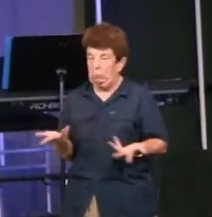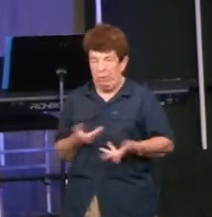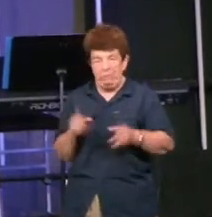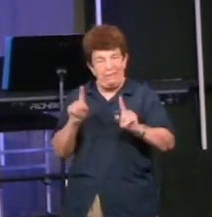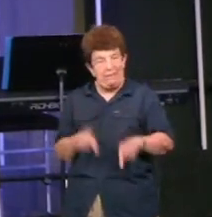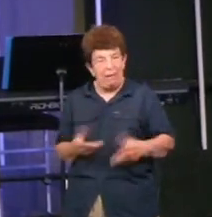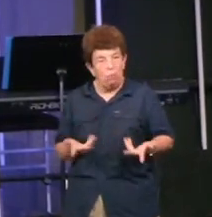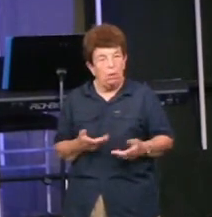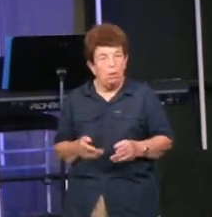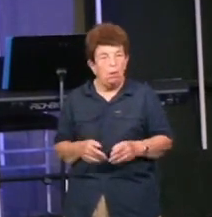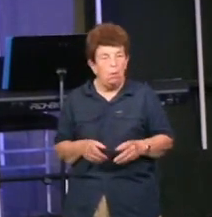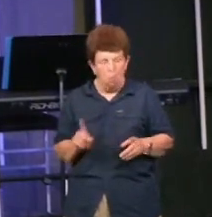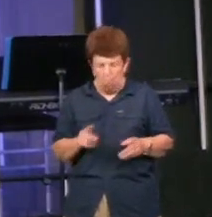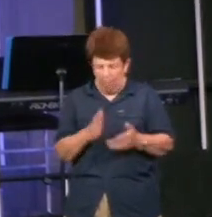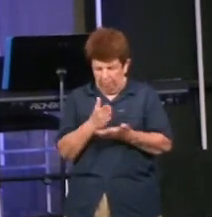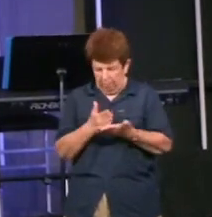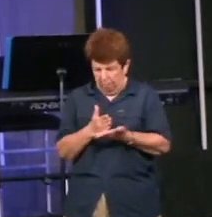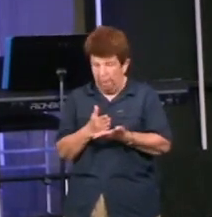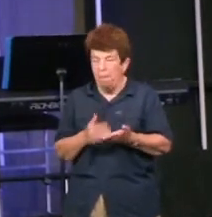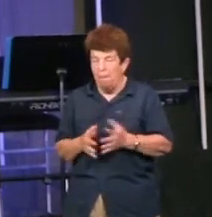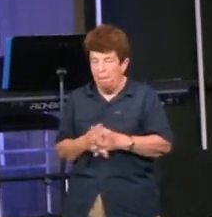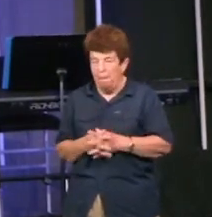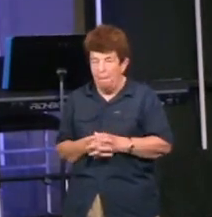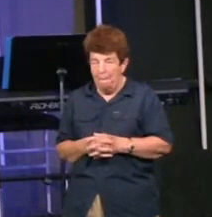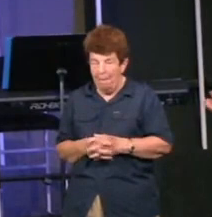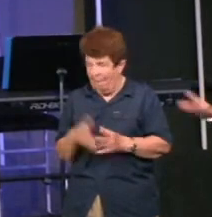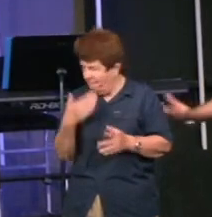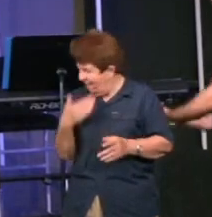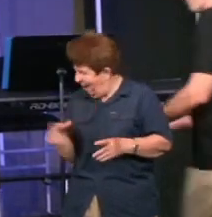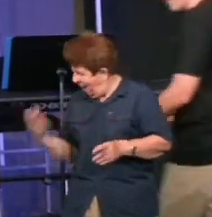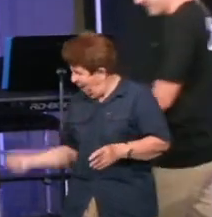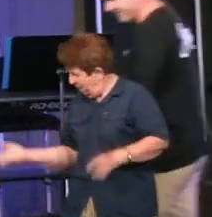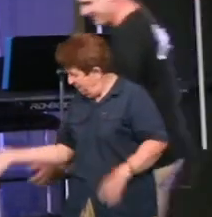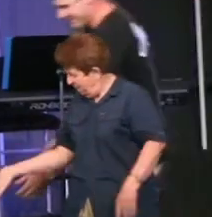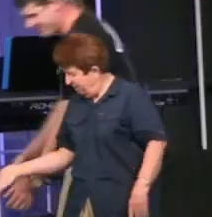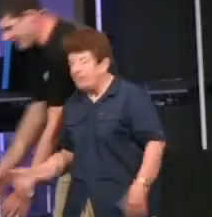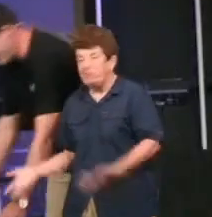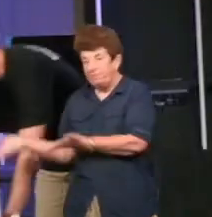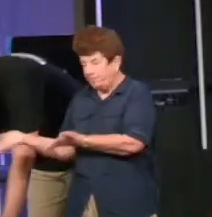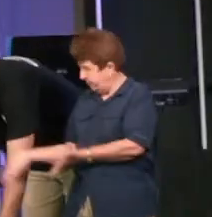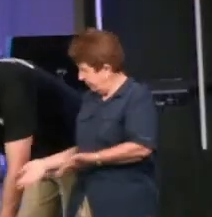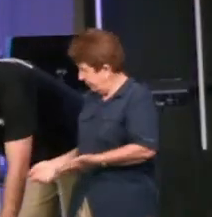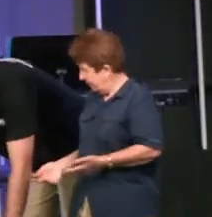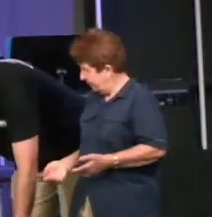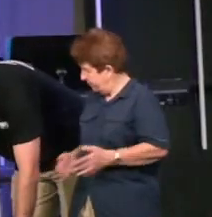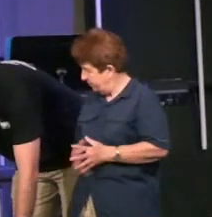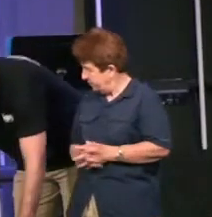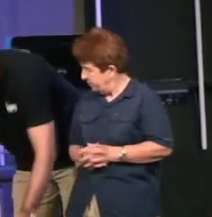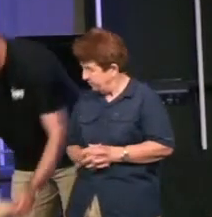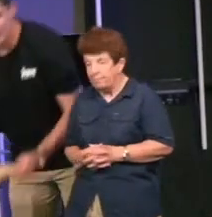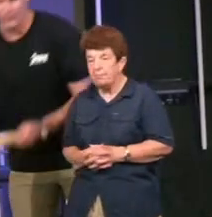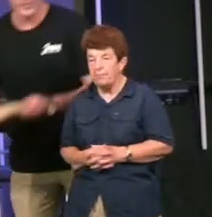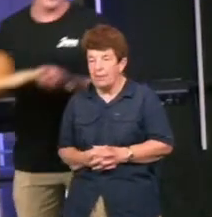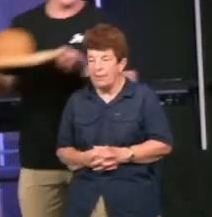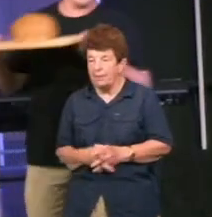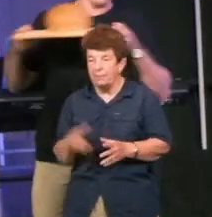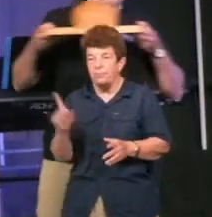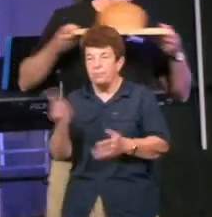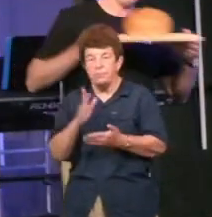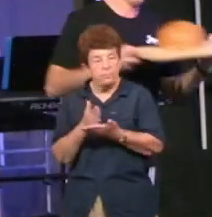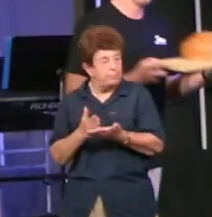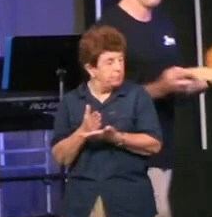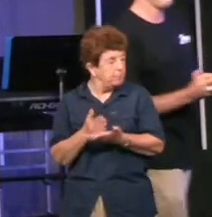begin? What is bread? Thanks to Colette, we have some here. It's wonderful. What is